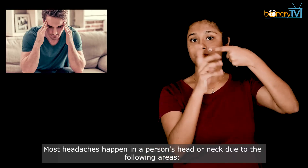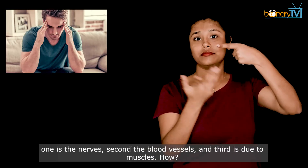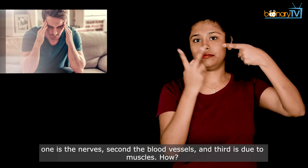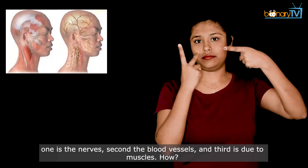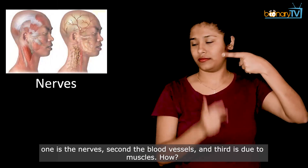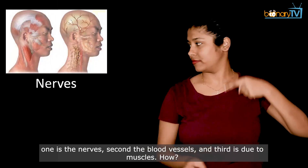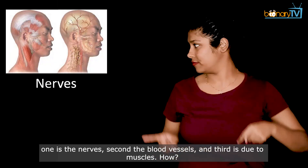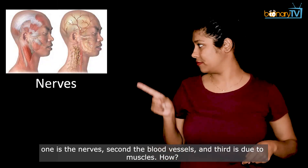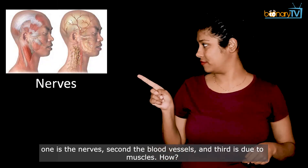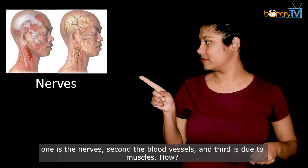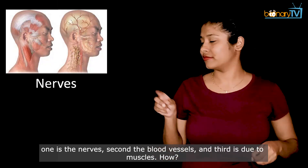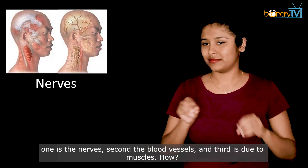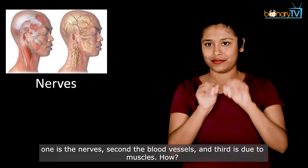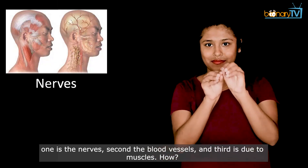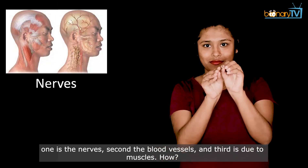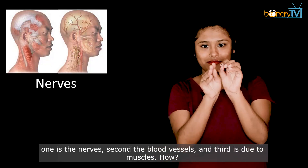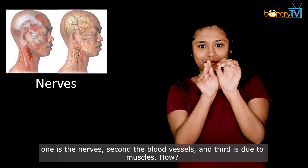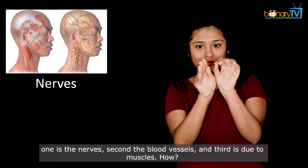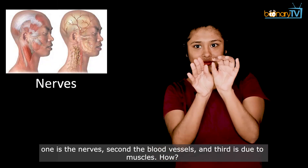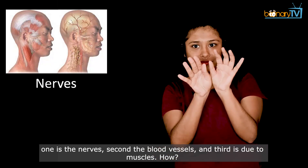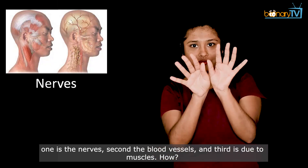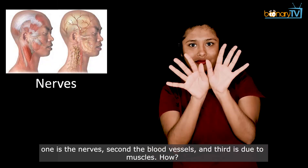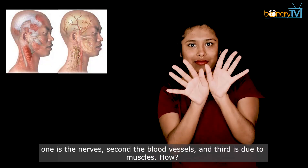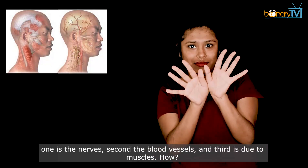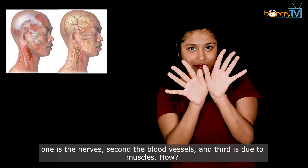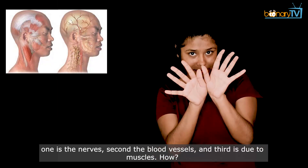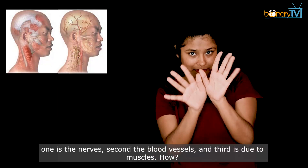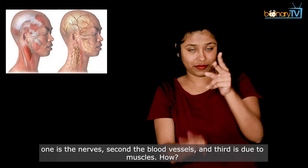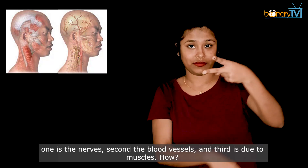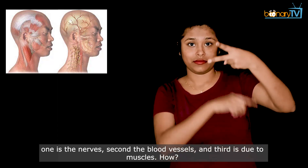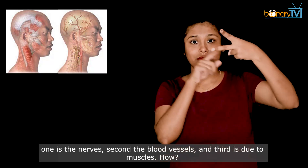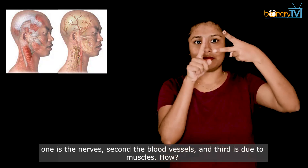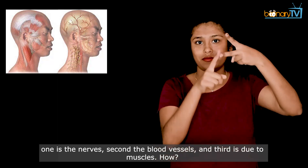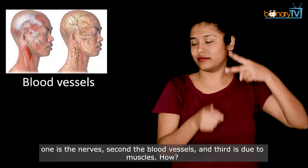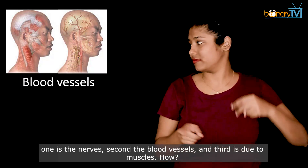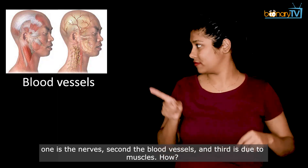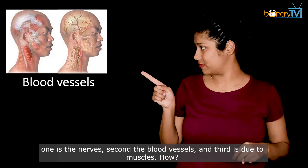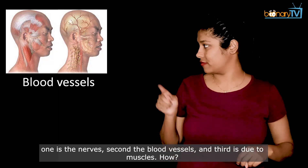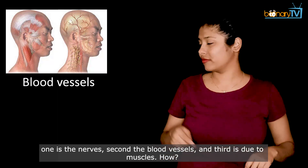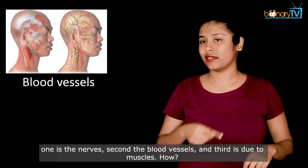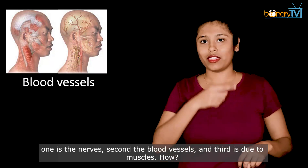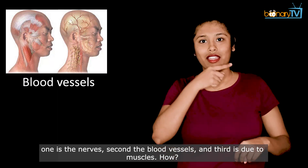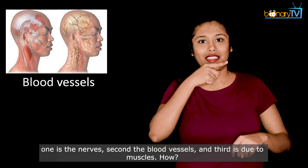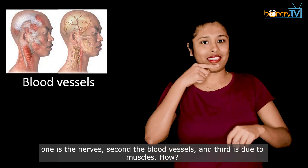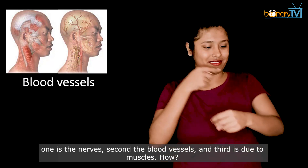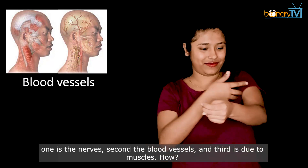One is the nerves. Second, the blood vessels.